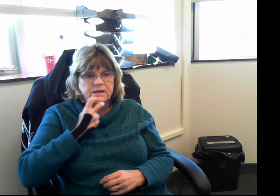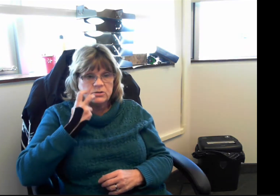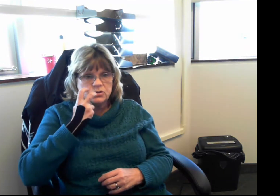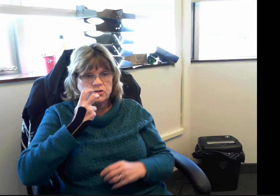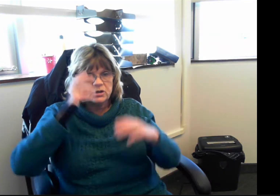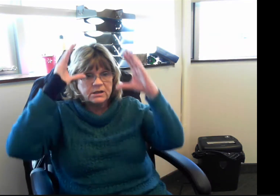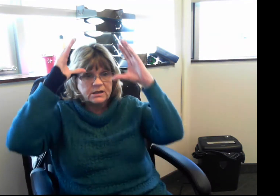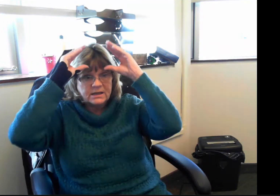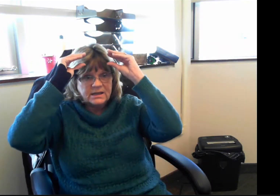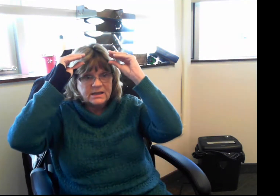speech,